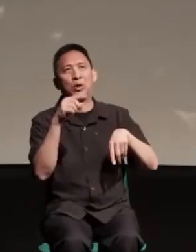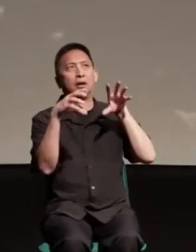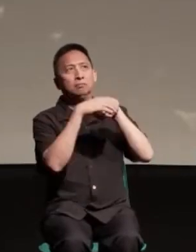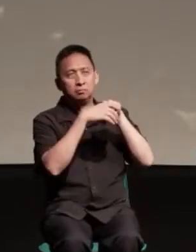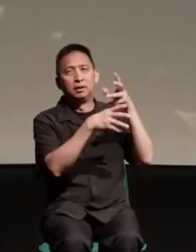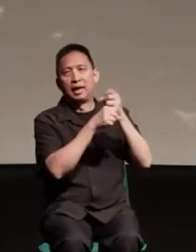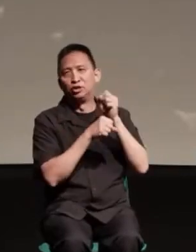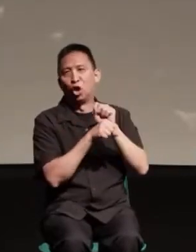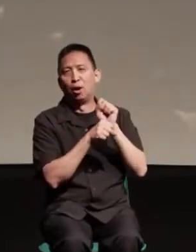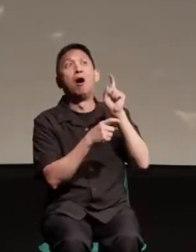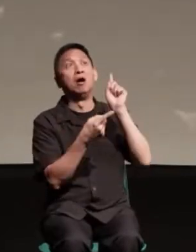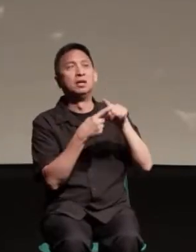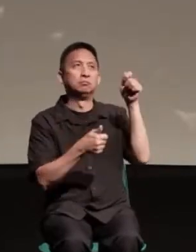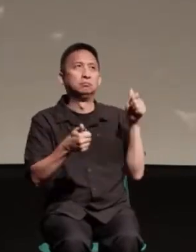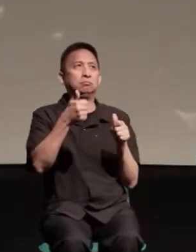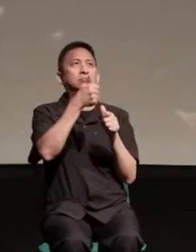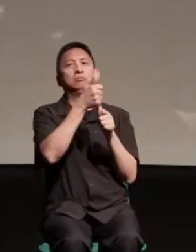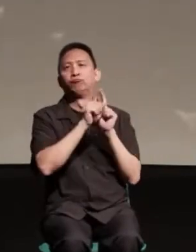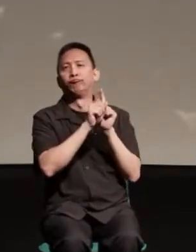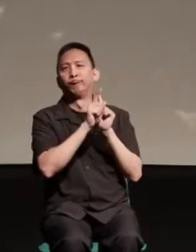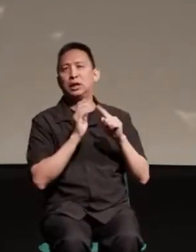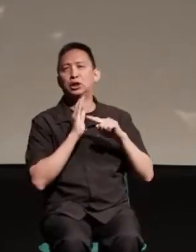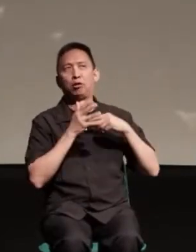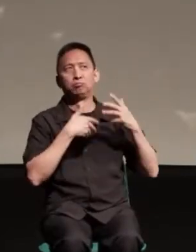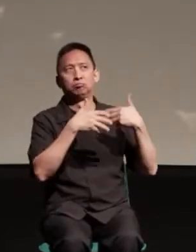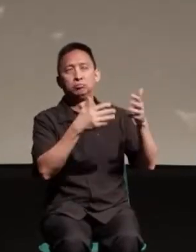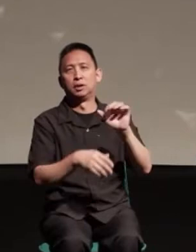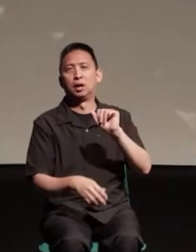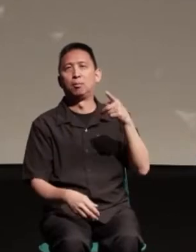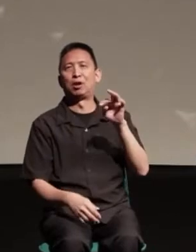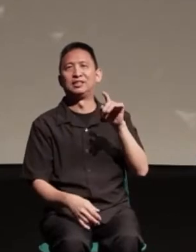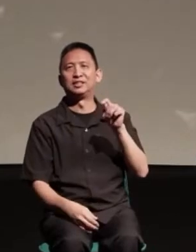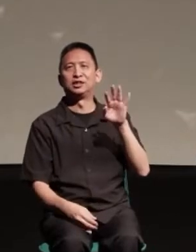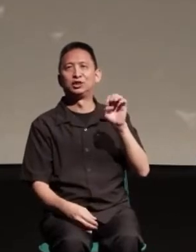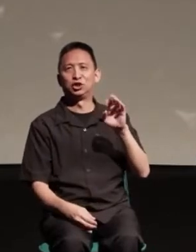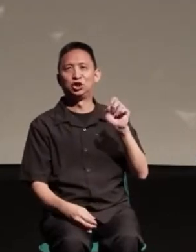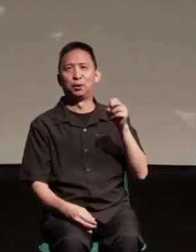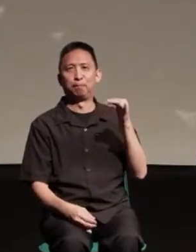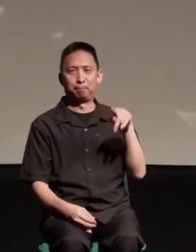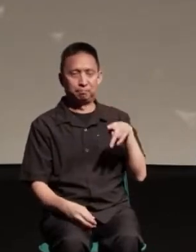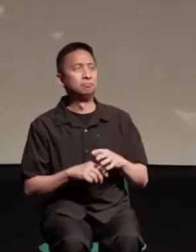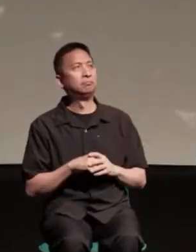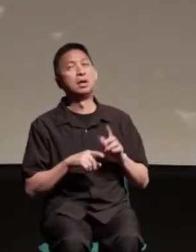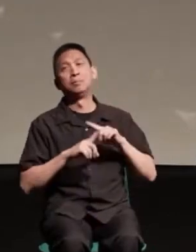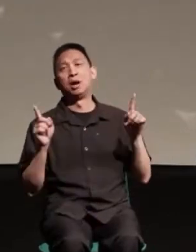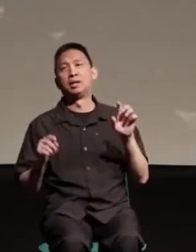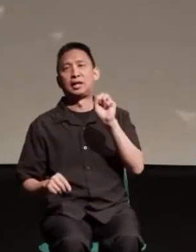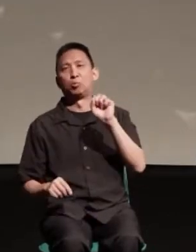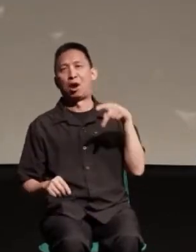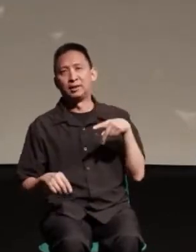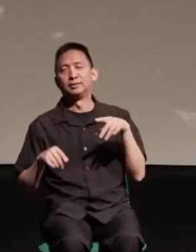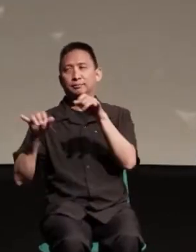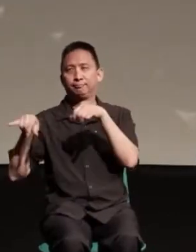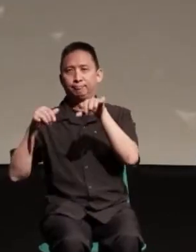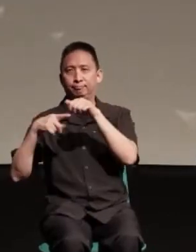I feel like it's one of those, taking a step back from the standards and practices say that filmmakers need to know in order